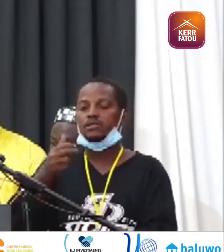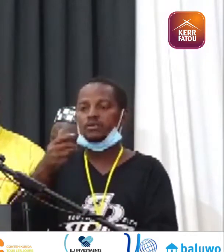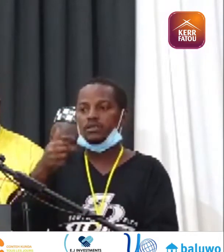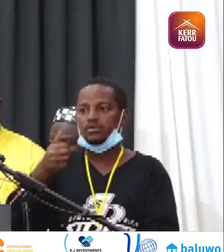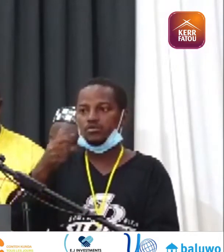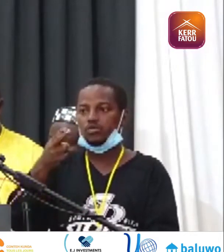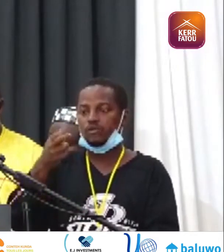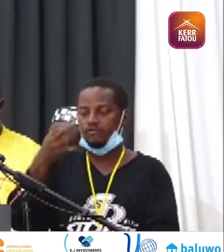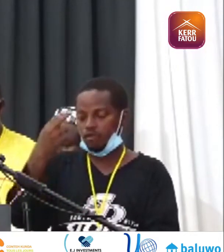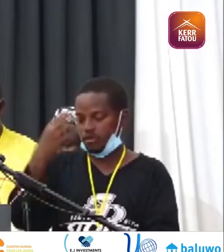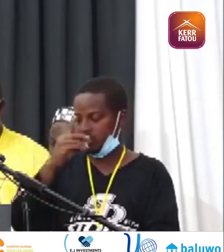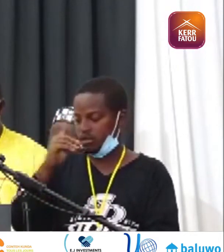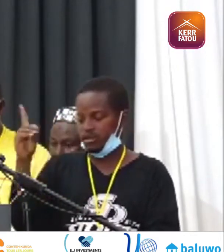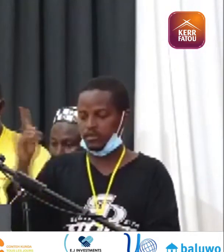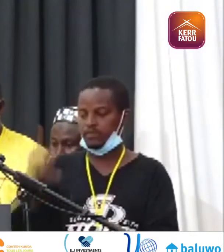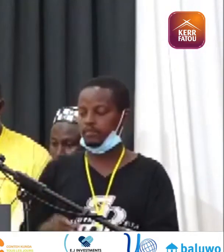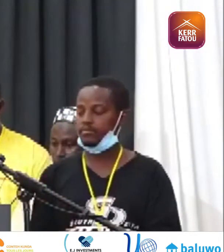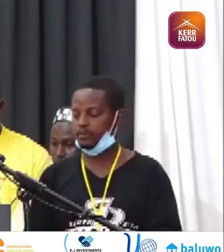$5,202,624.